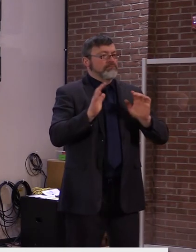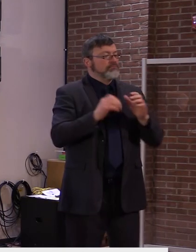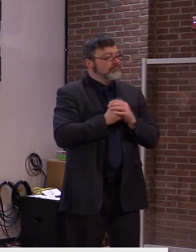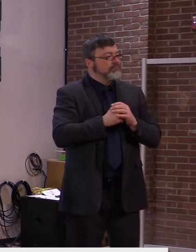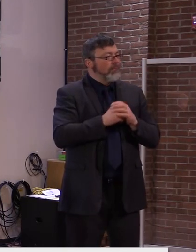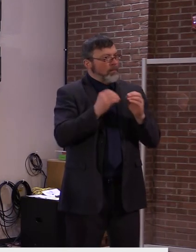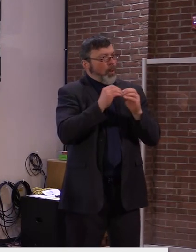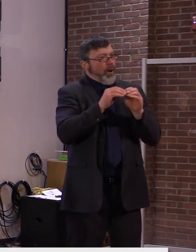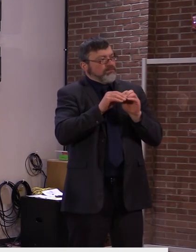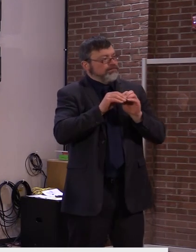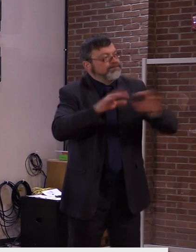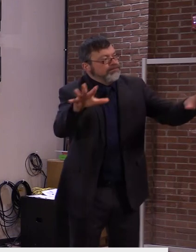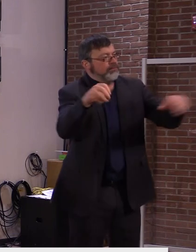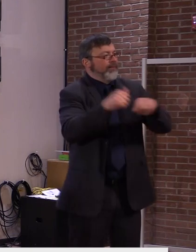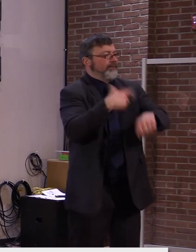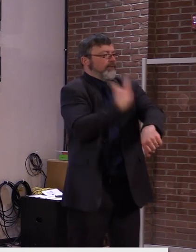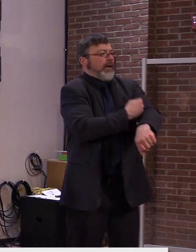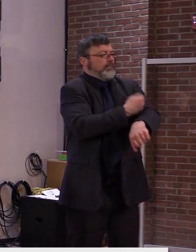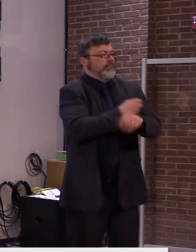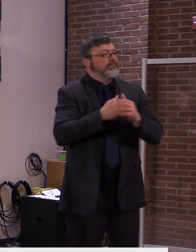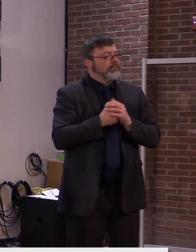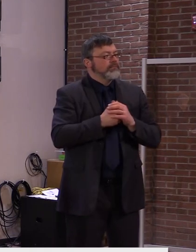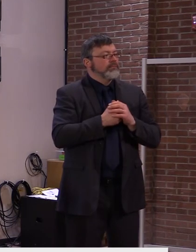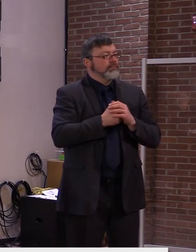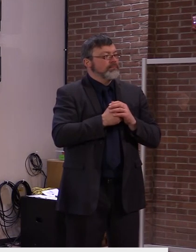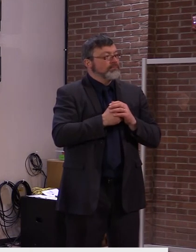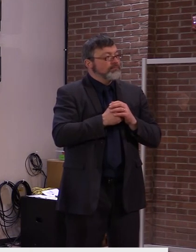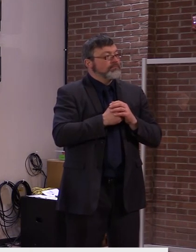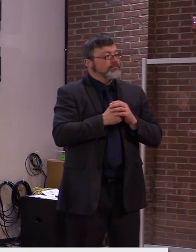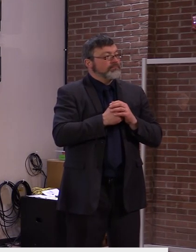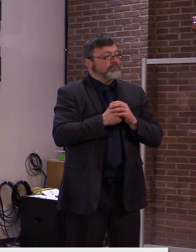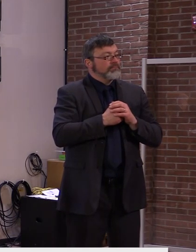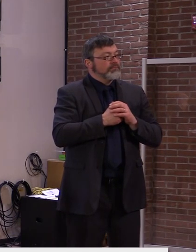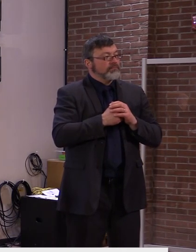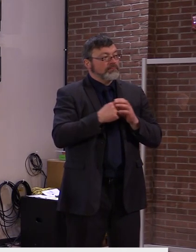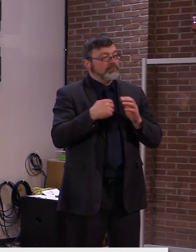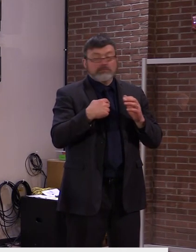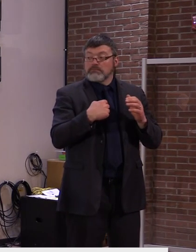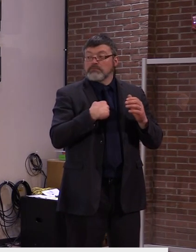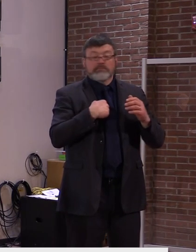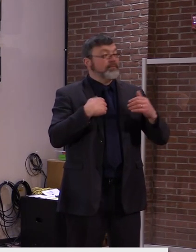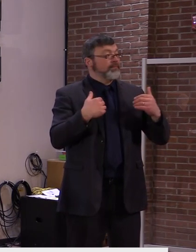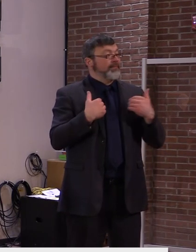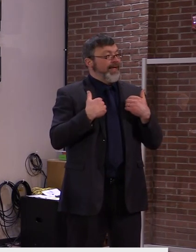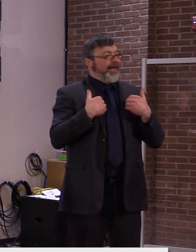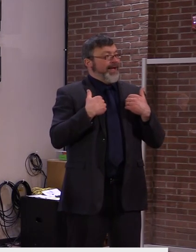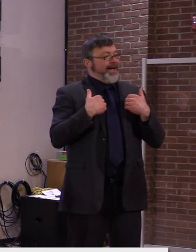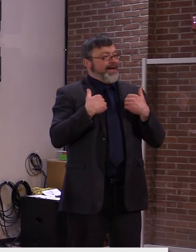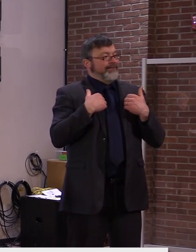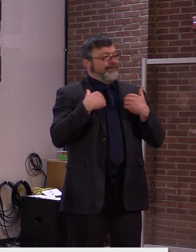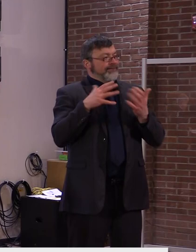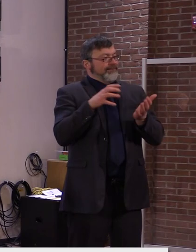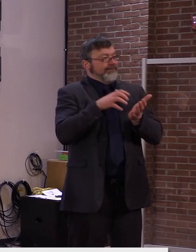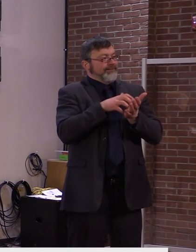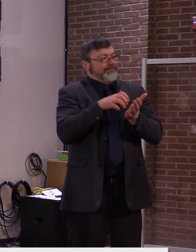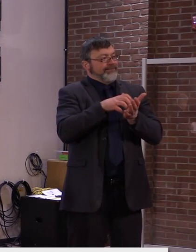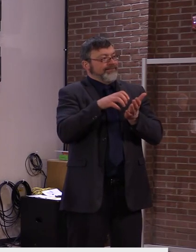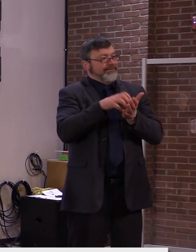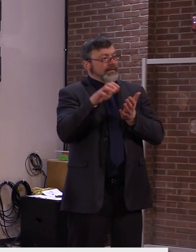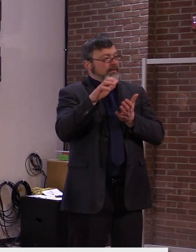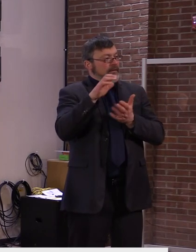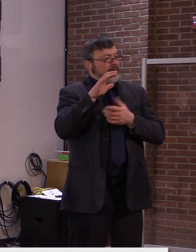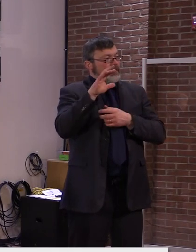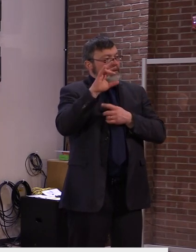against COVID-19. 30,200 Vermonters received their first dose, and 32,600